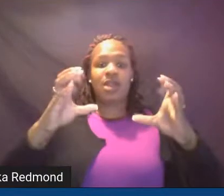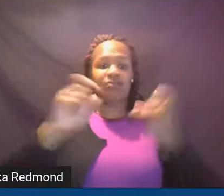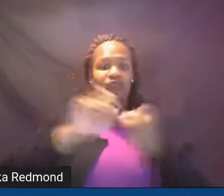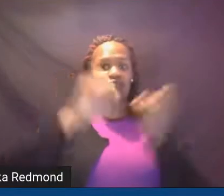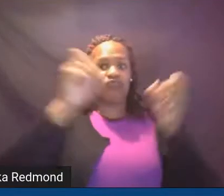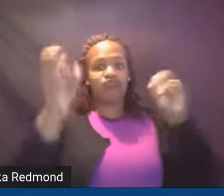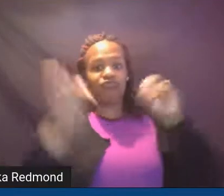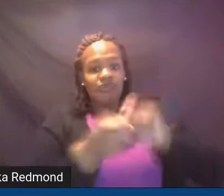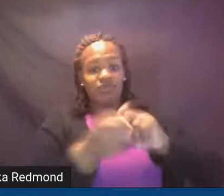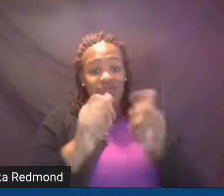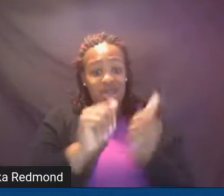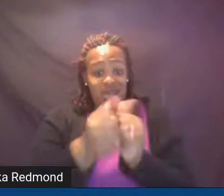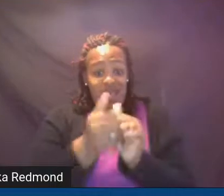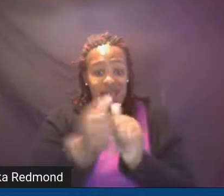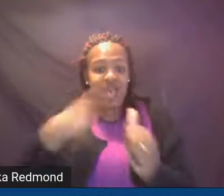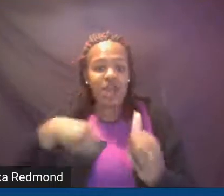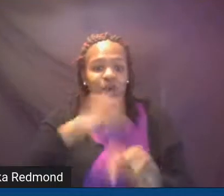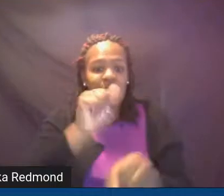that there are